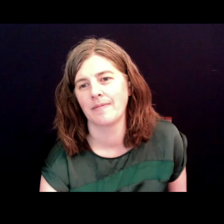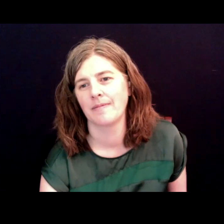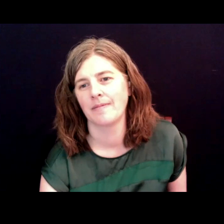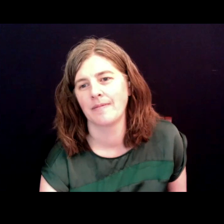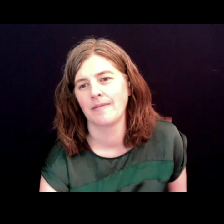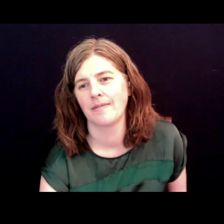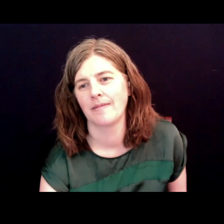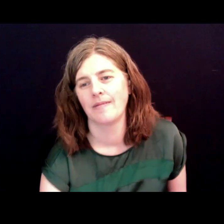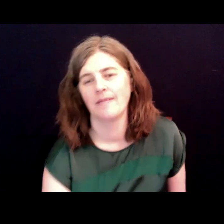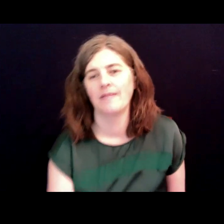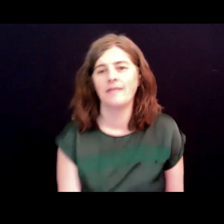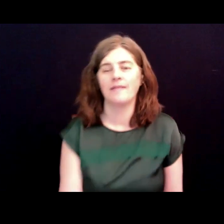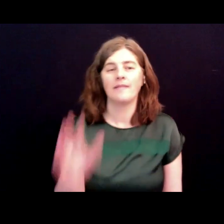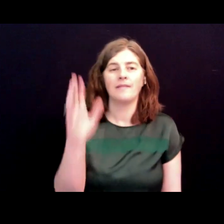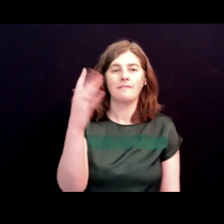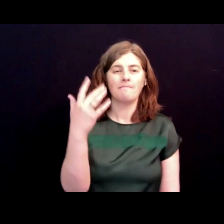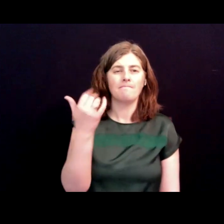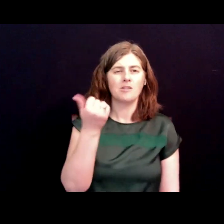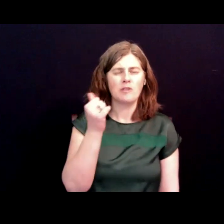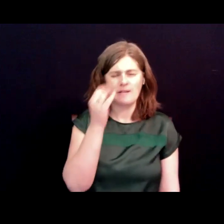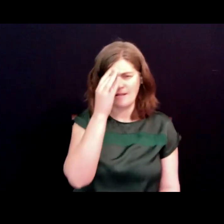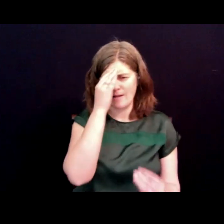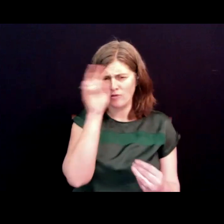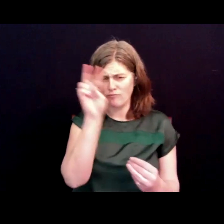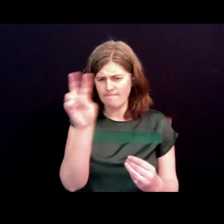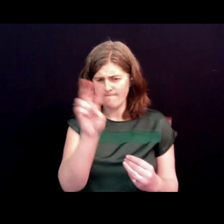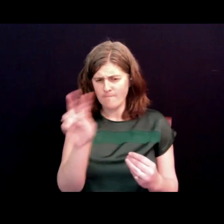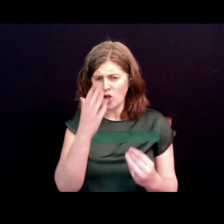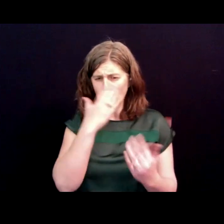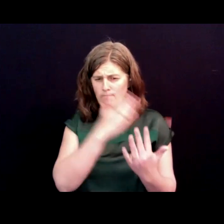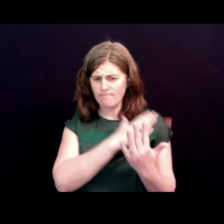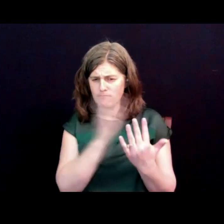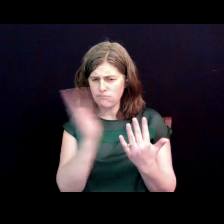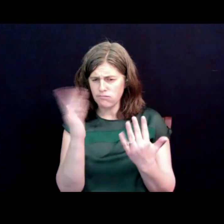let's see. So I'm trying to make sure we get a good swath of questions.